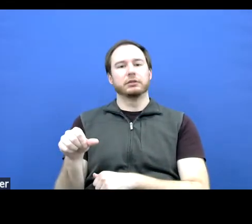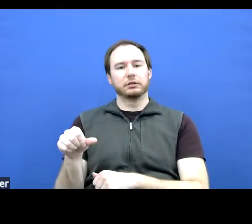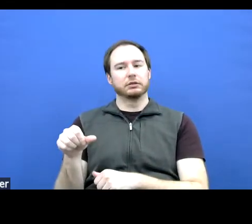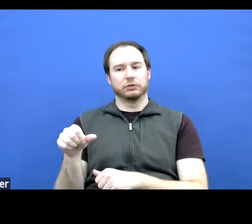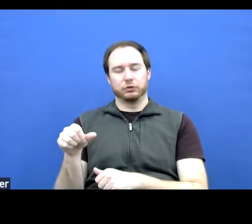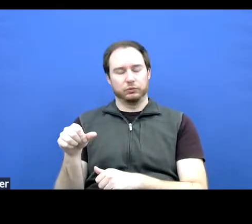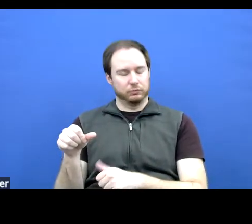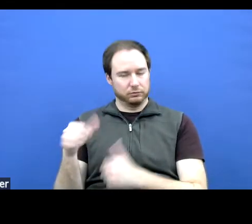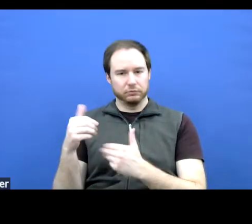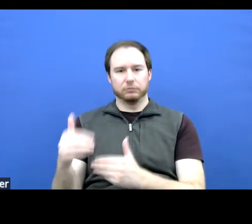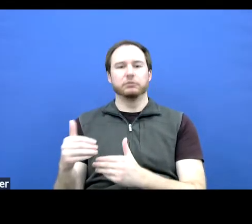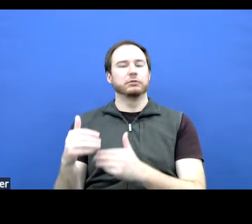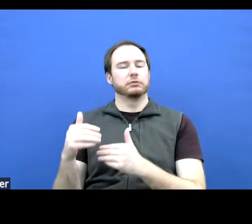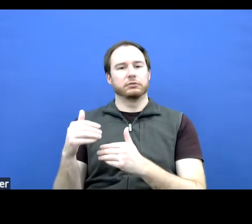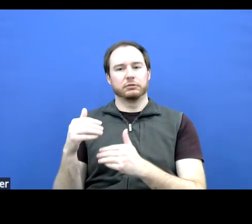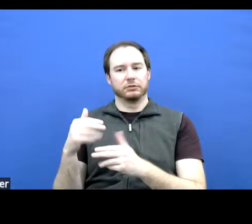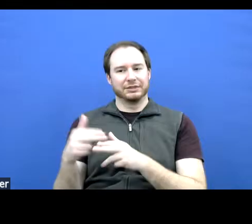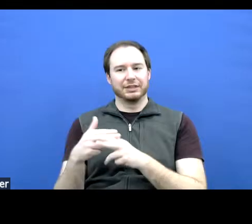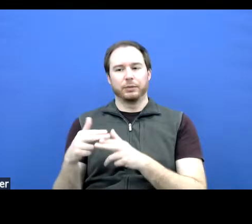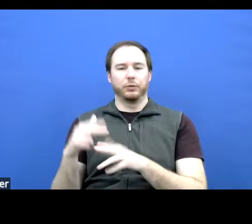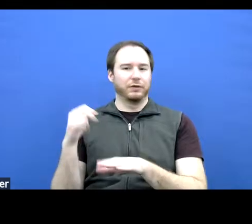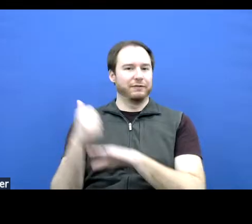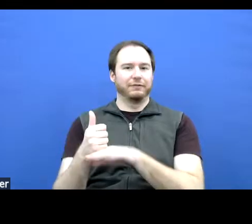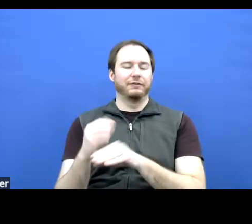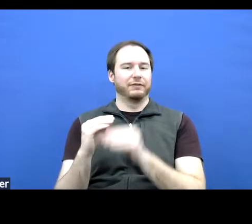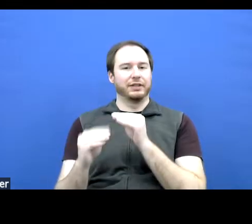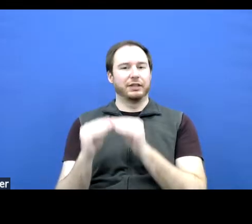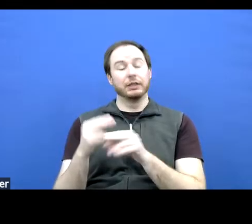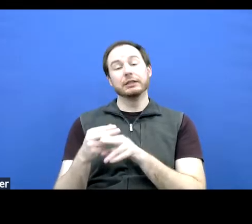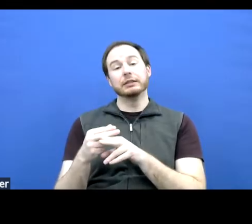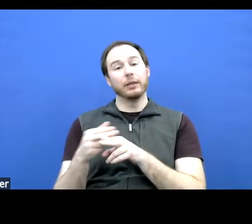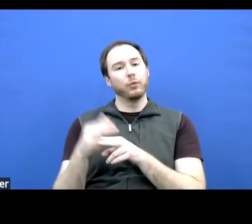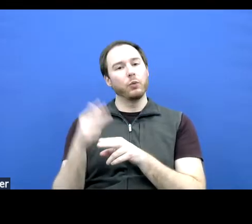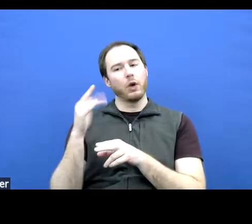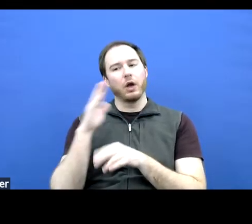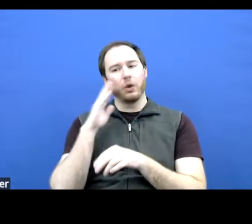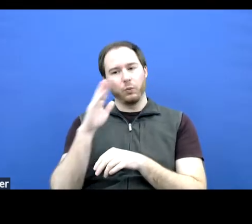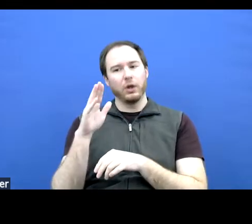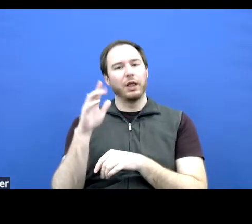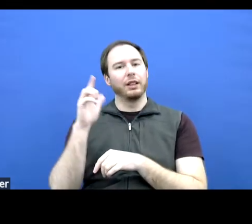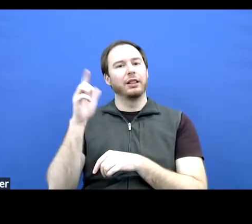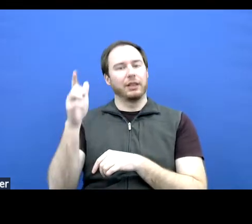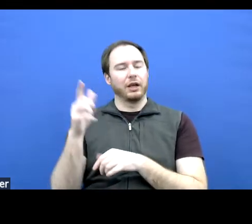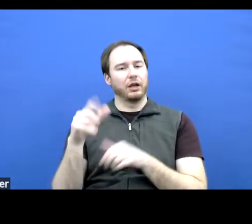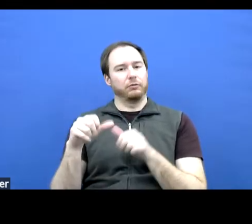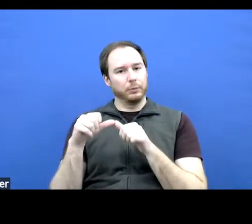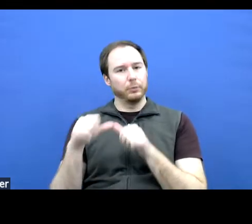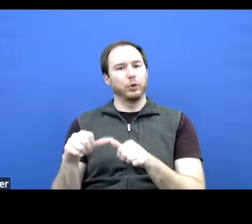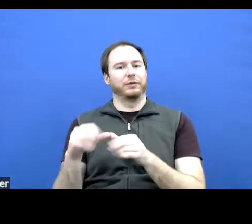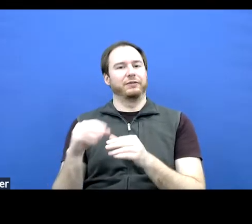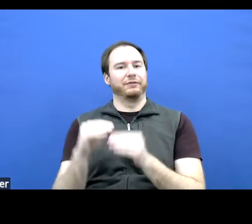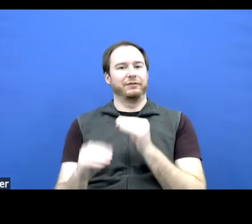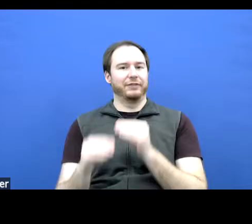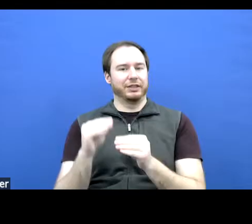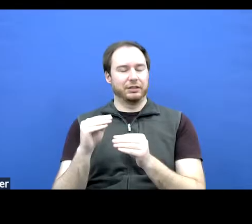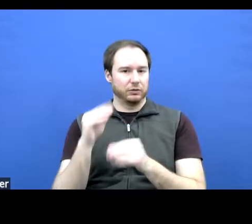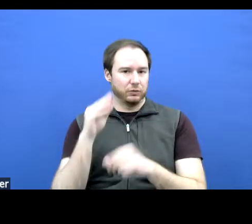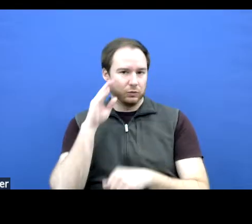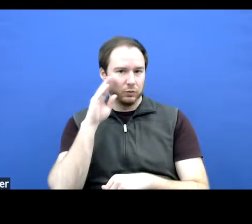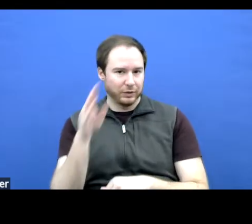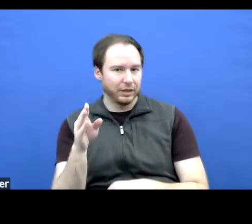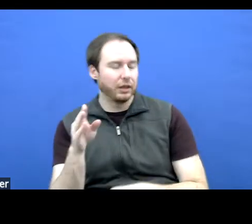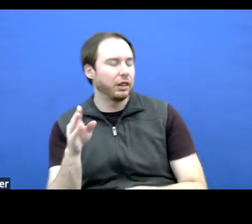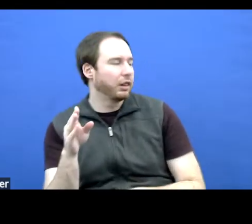that temporary fix in. I say temporary because there will be a permanent fix